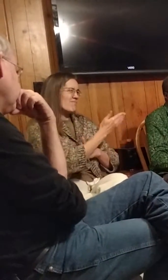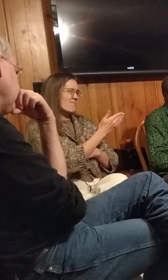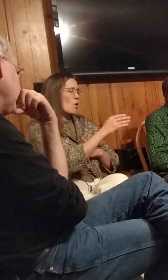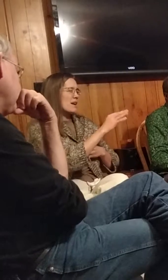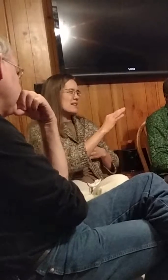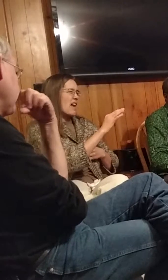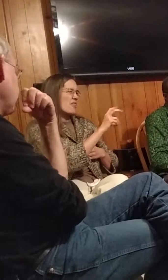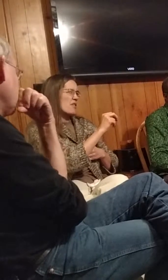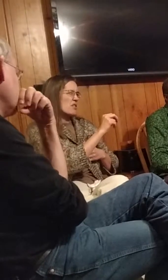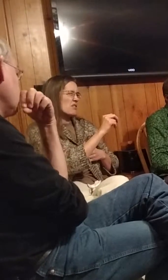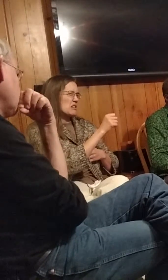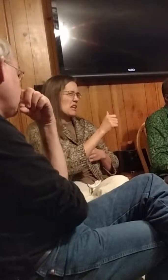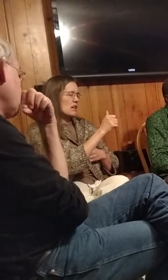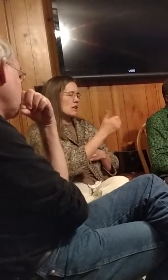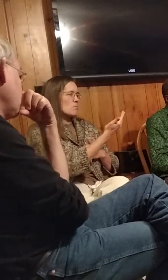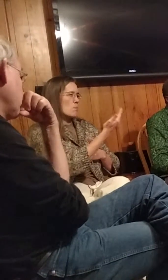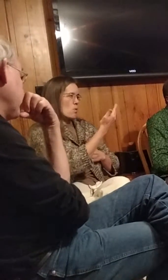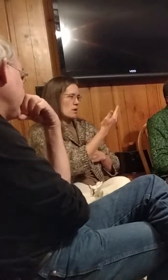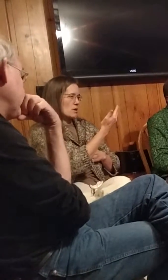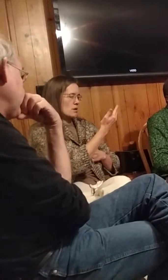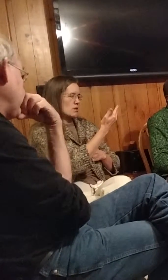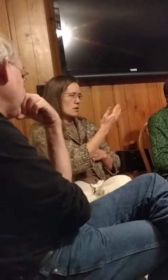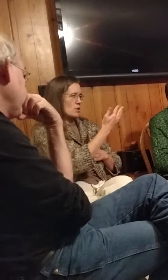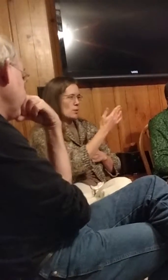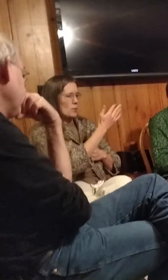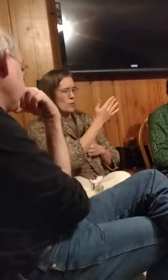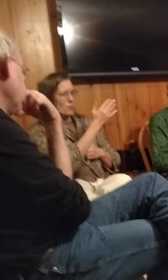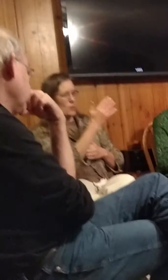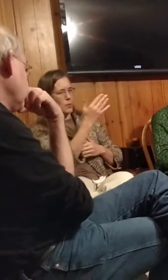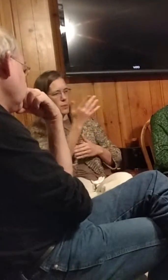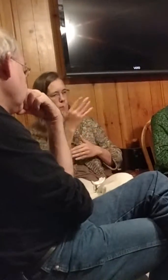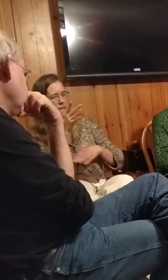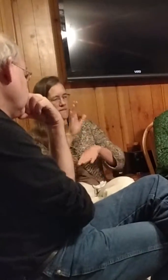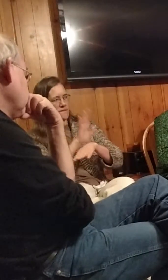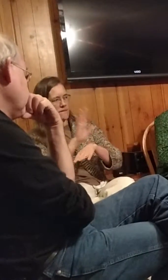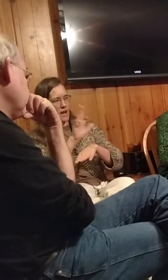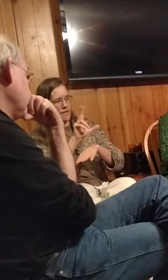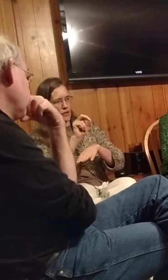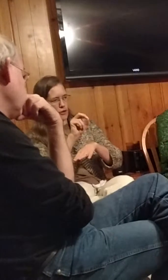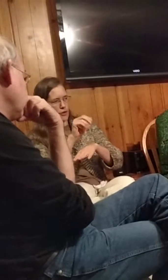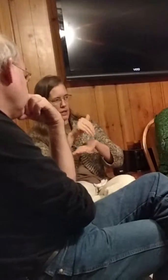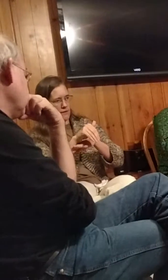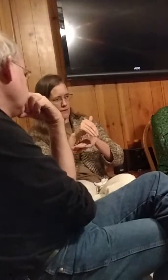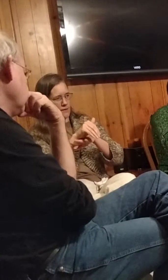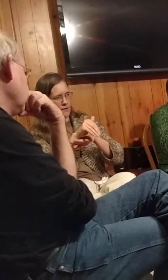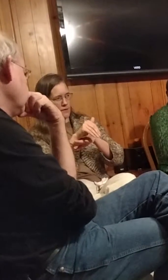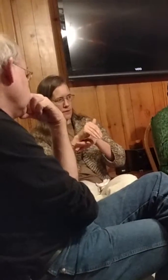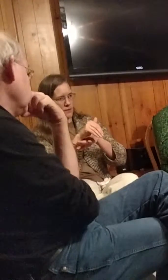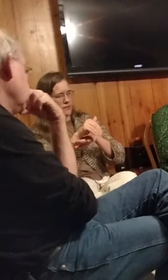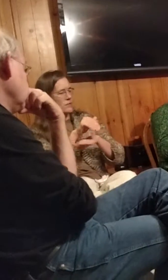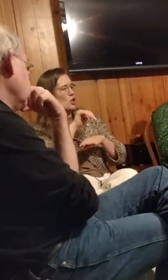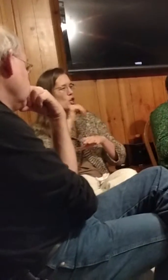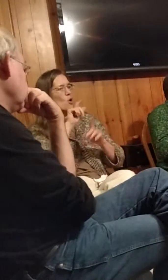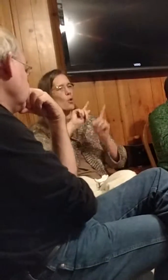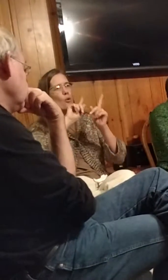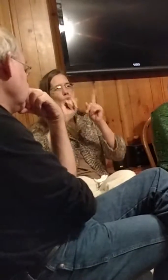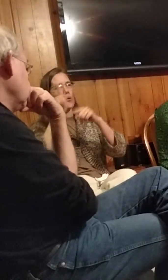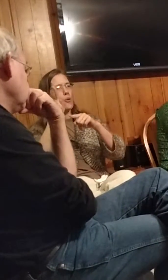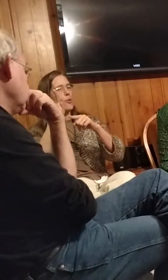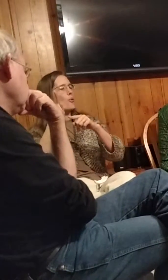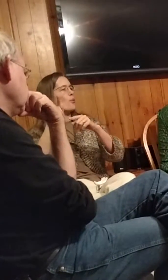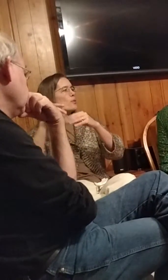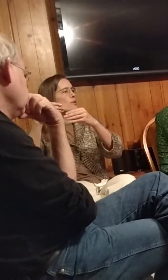worship service. From 10 o'clock up to 5:30. We will not allow them to go to town to buy food, because